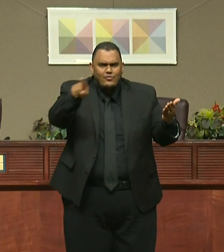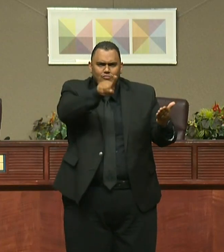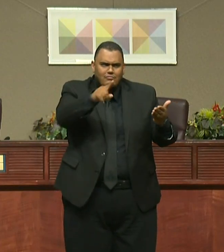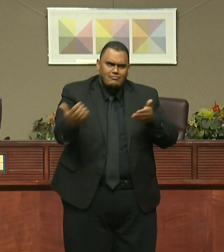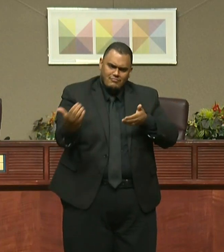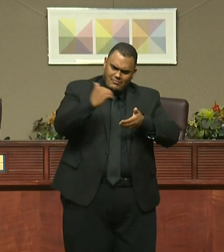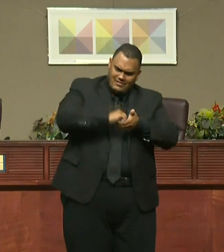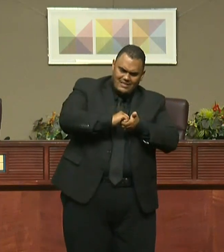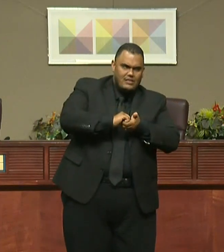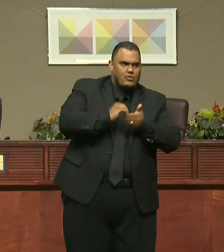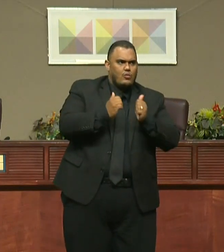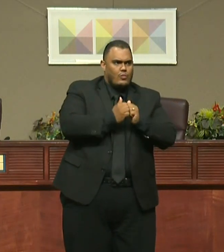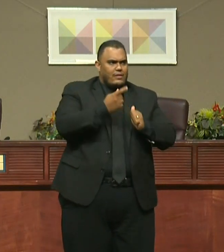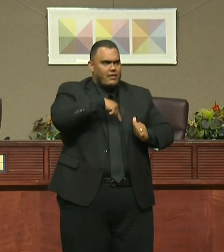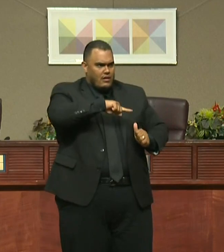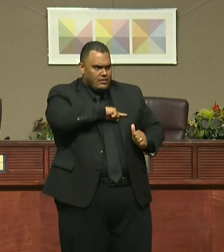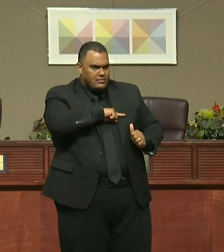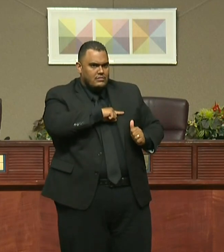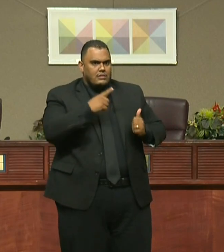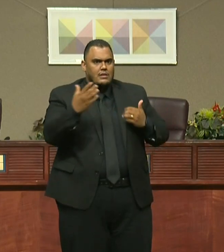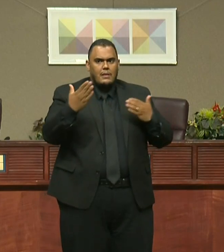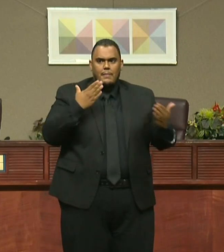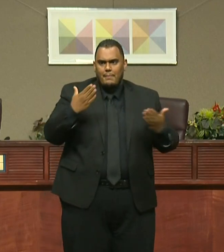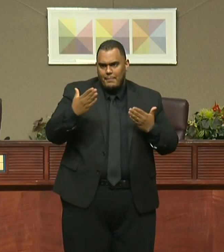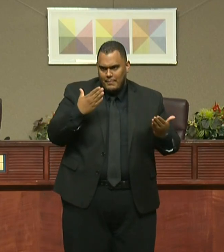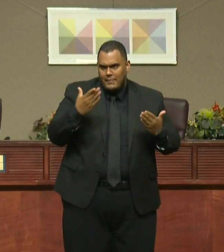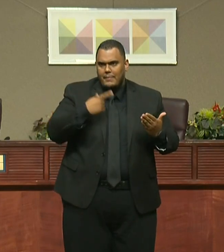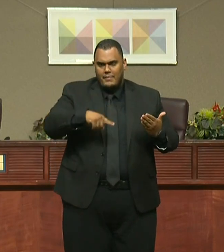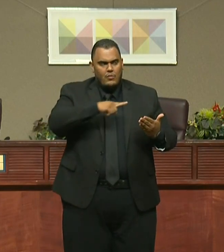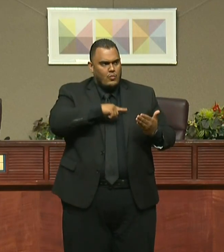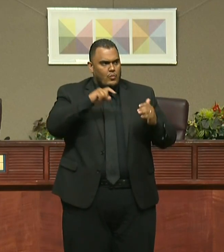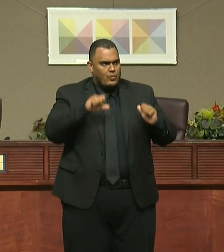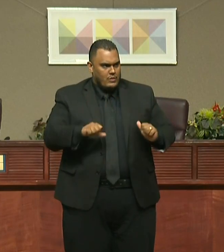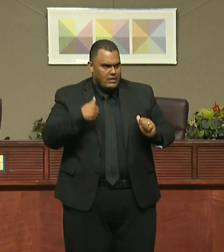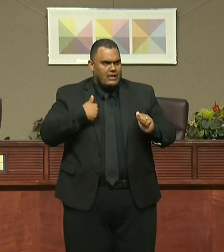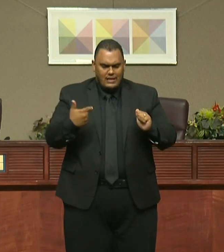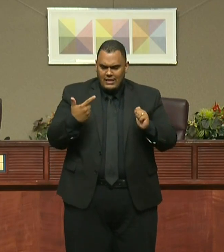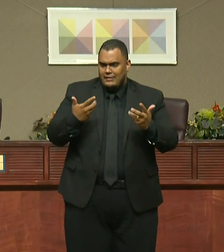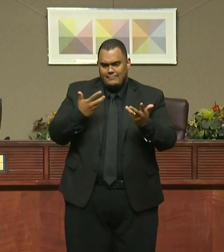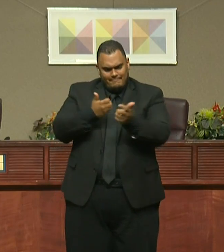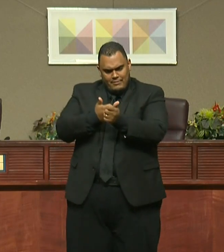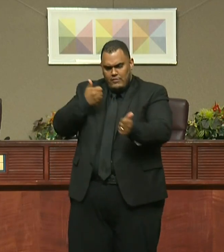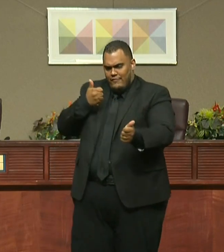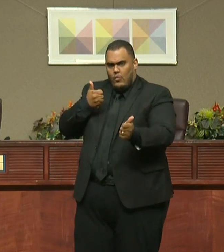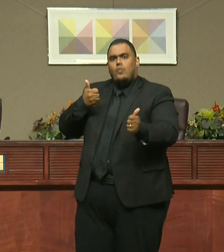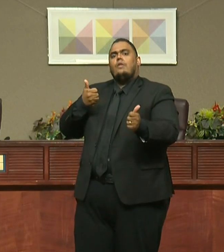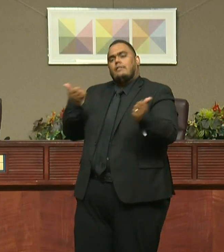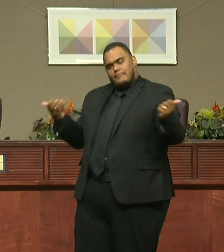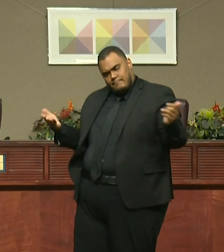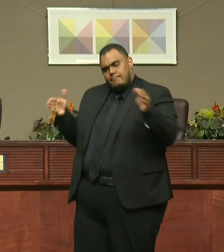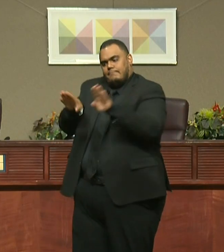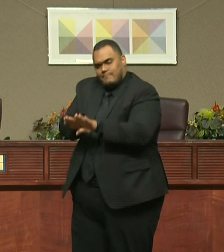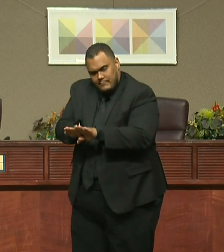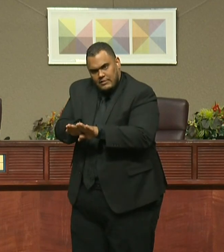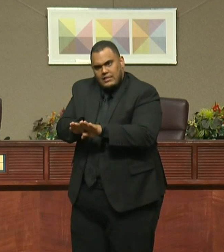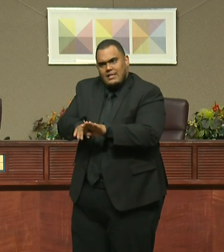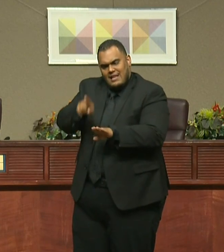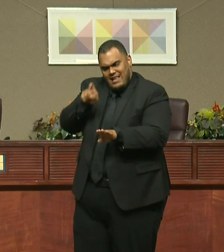we can avoid having to shut back down and shelter in place